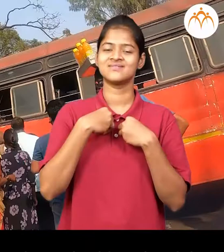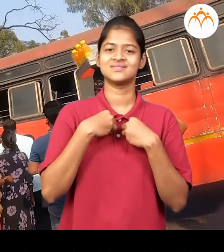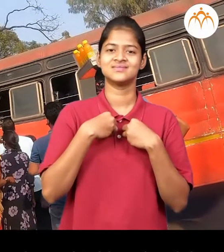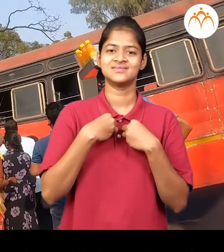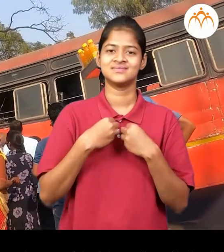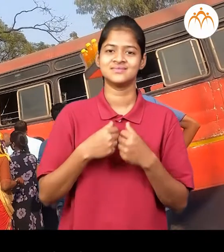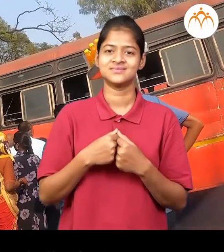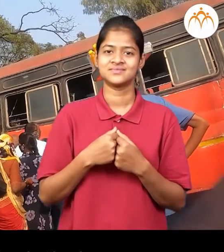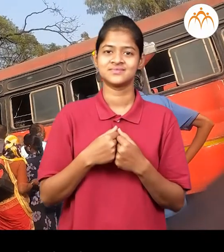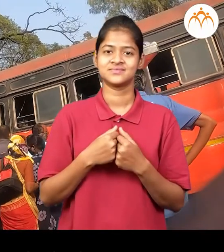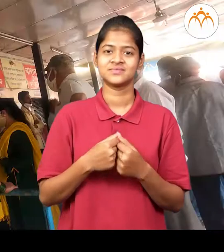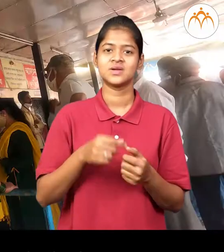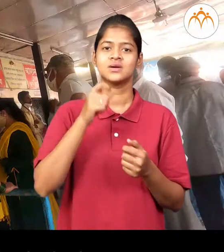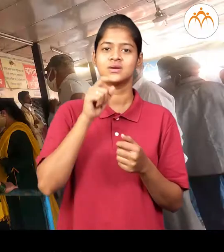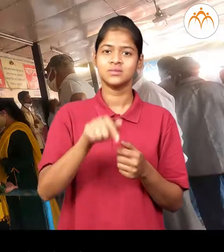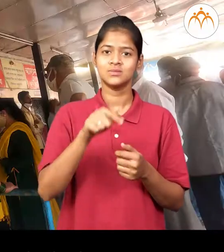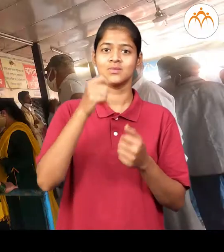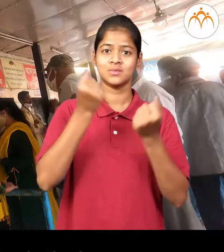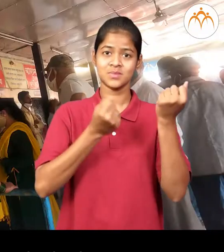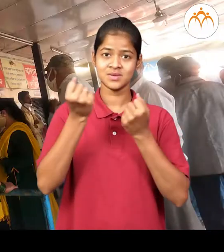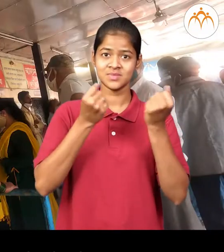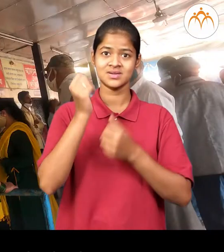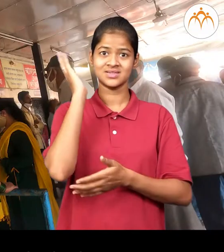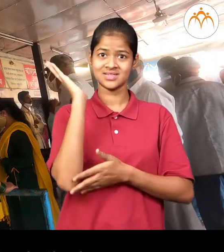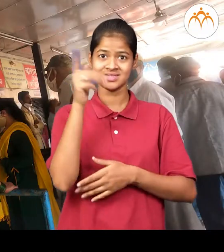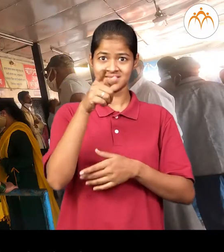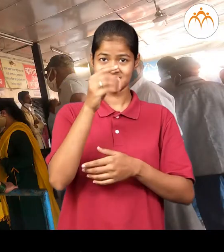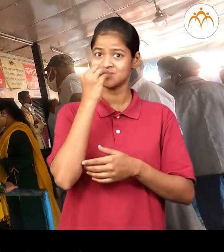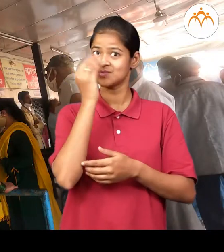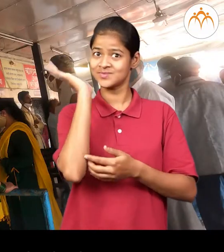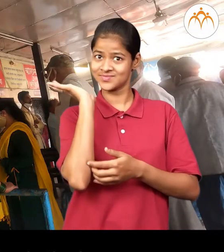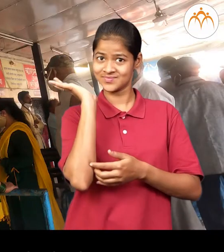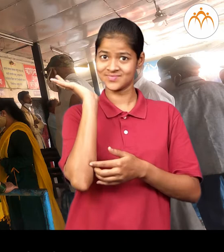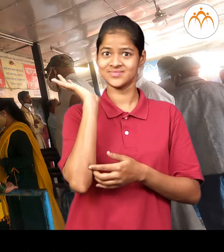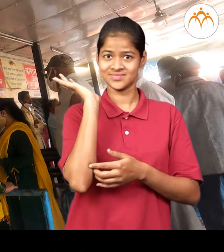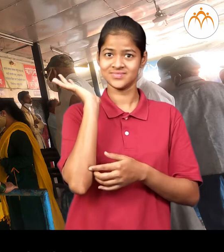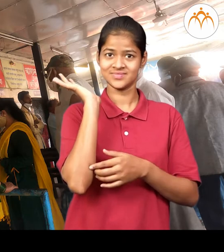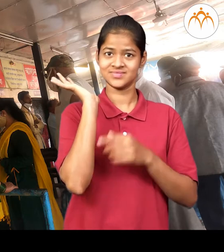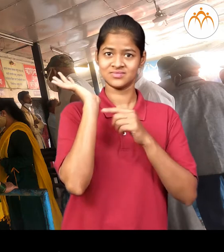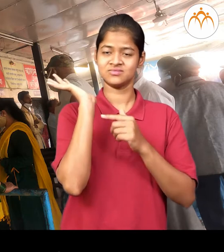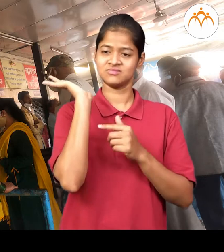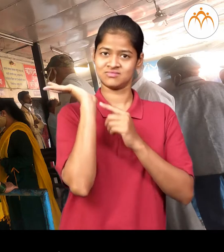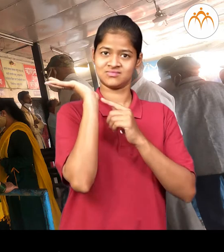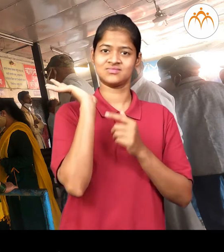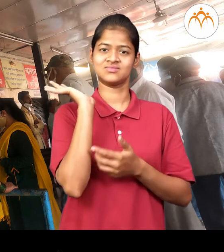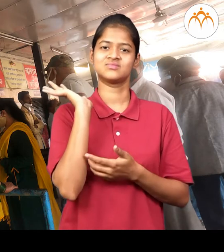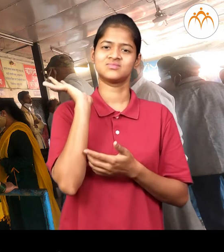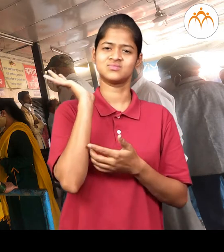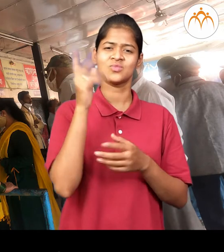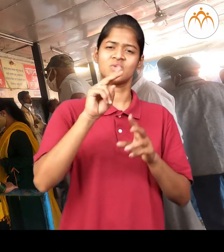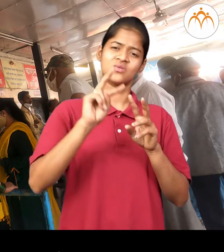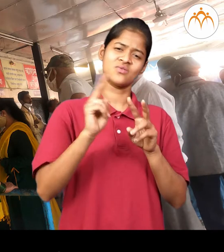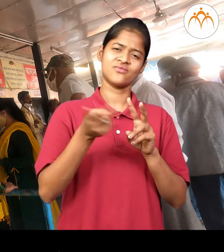the ticket. Vendors started coming in the bus. They had